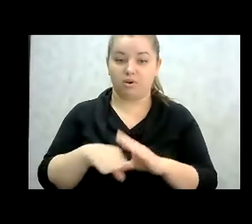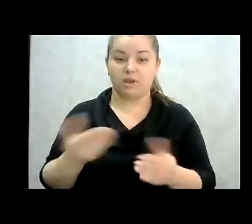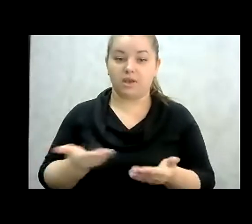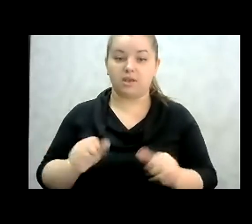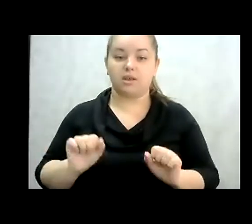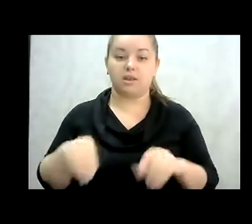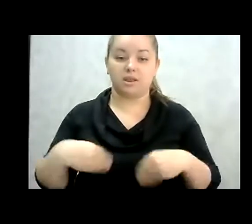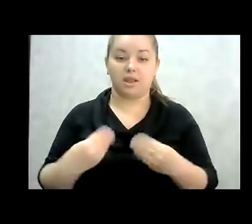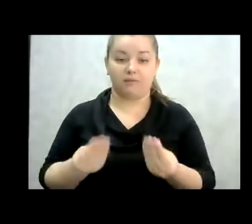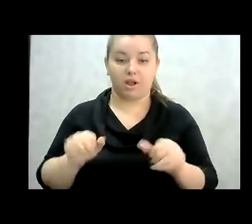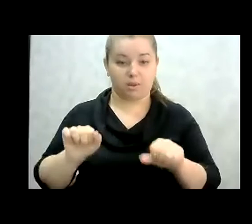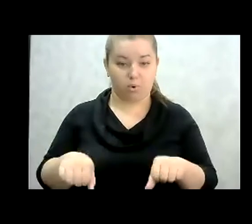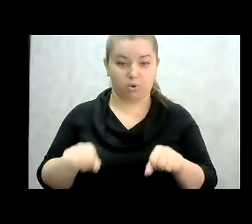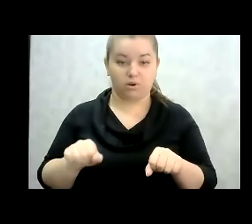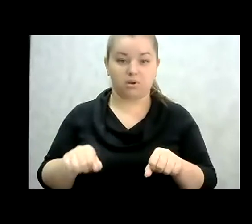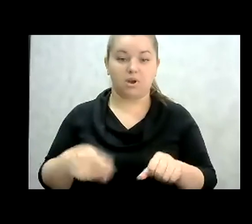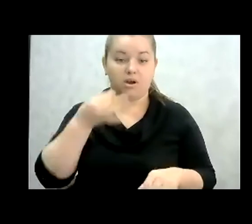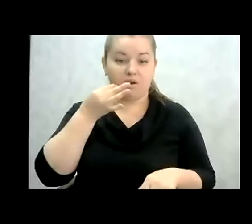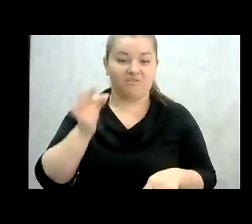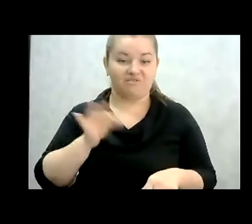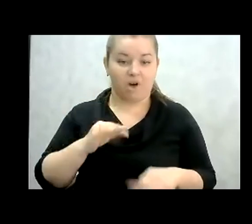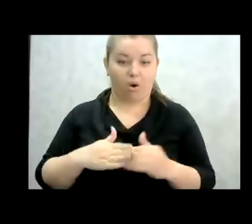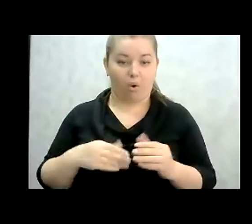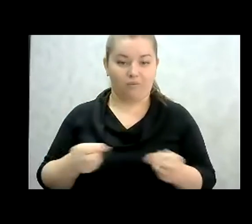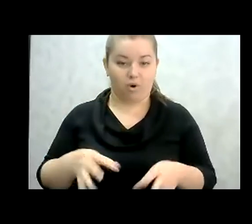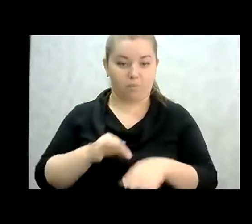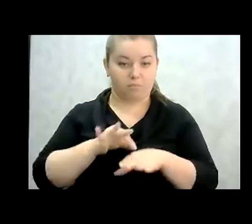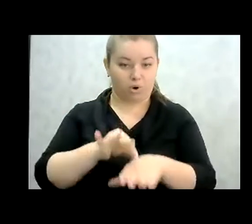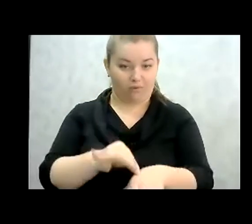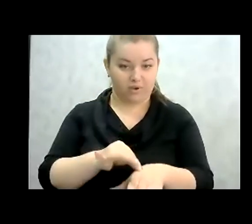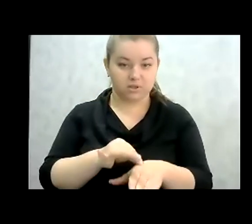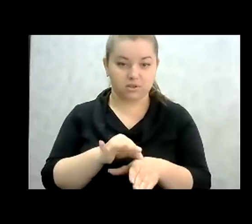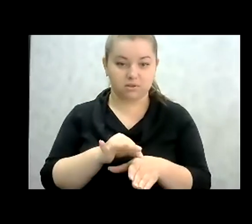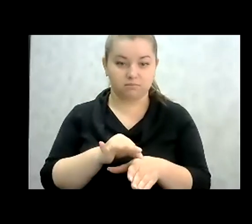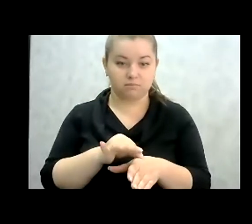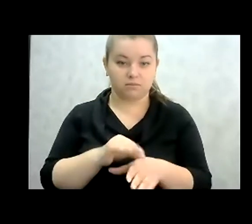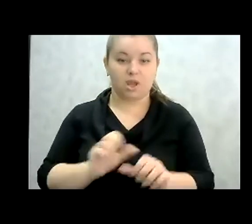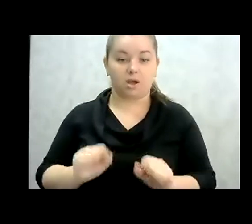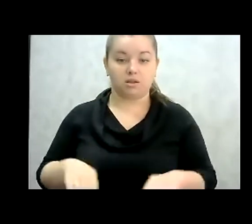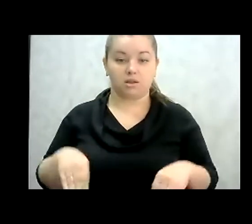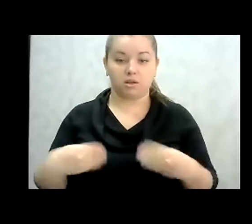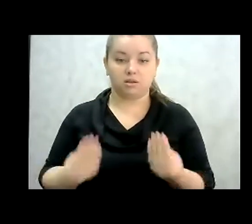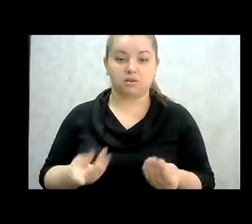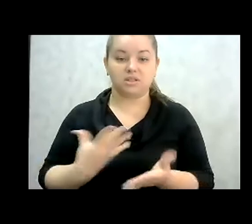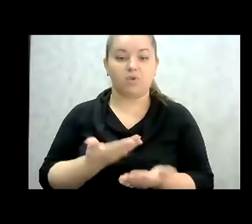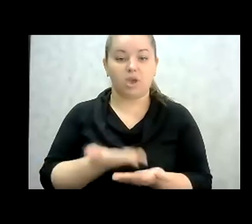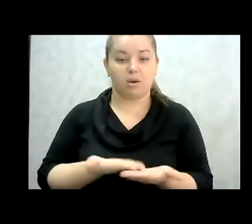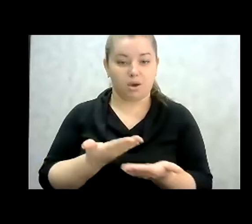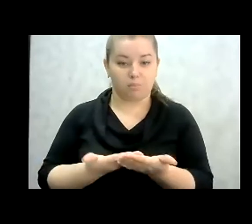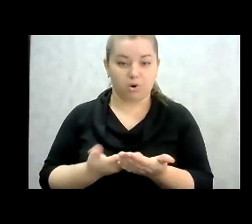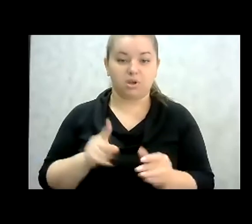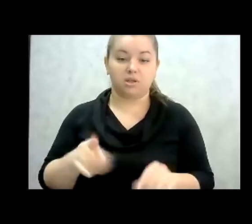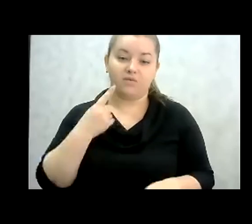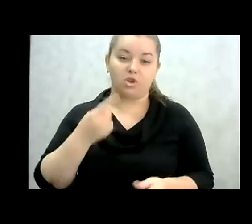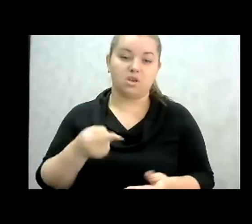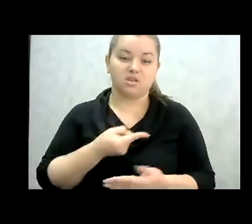And I also thank all our partners who participated, who made it possible to hold the elections in a professional